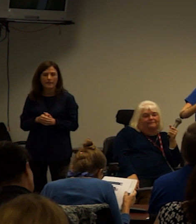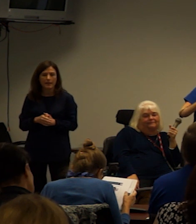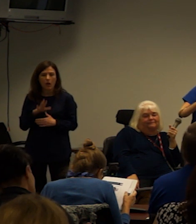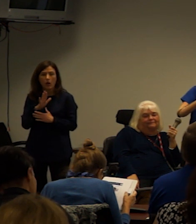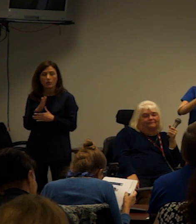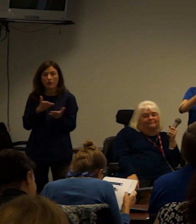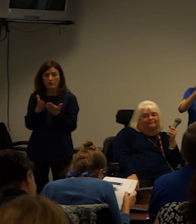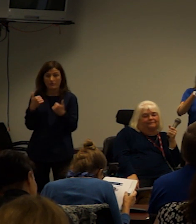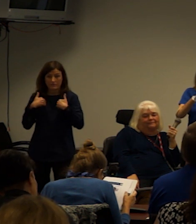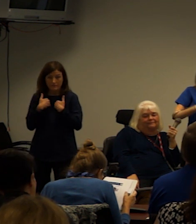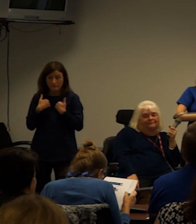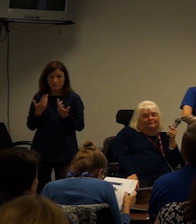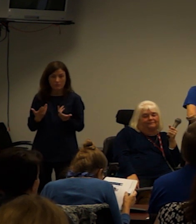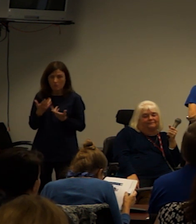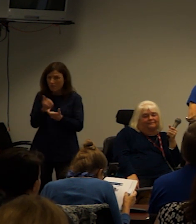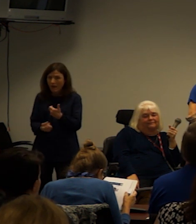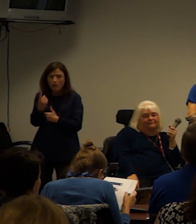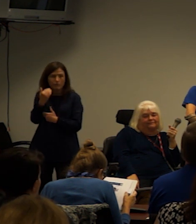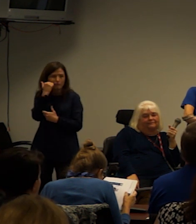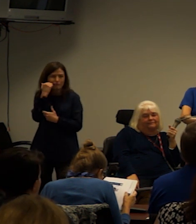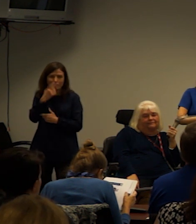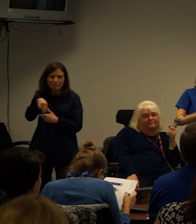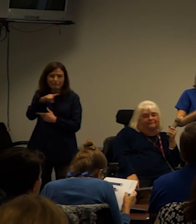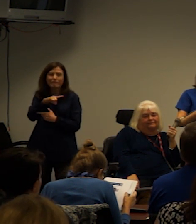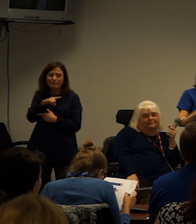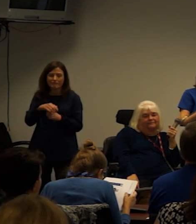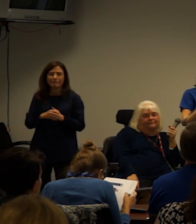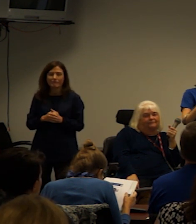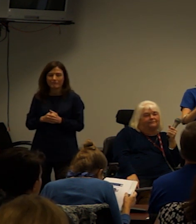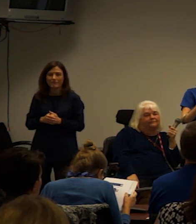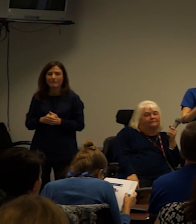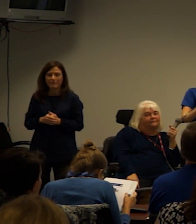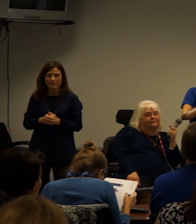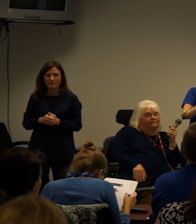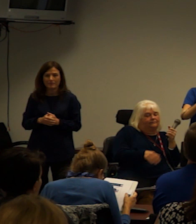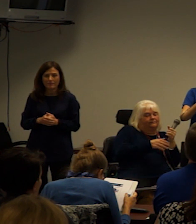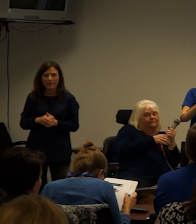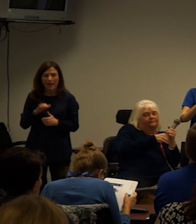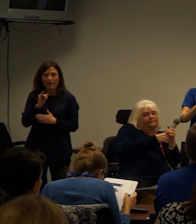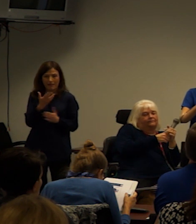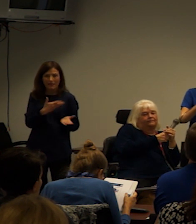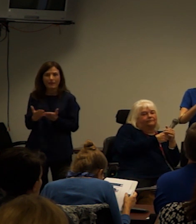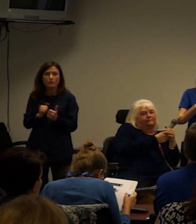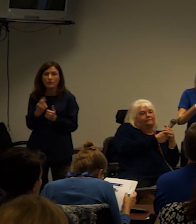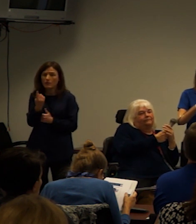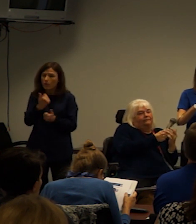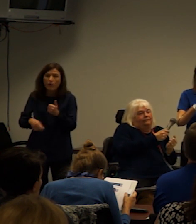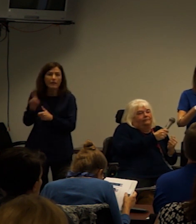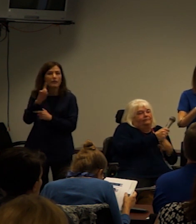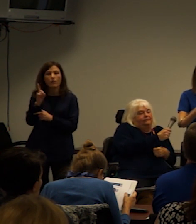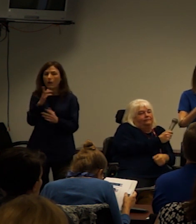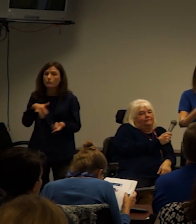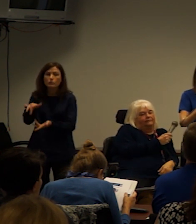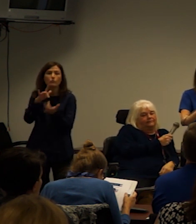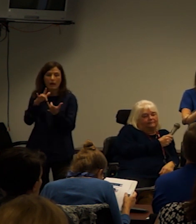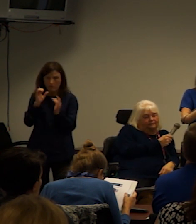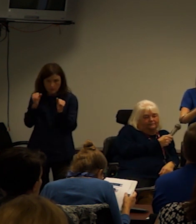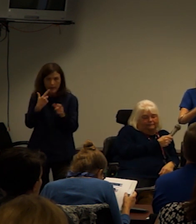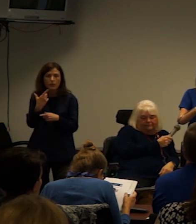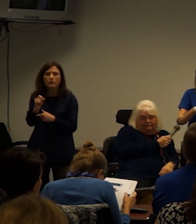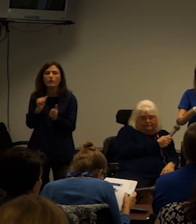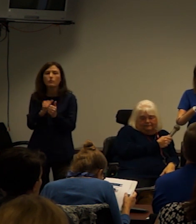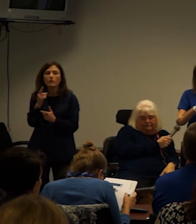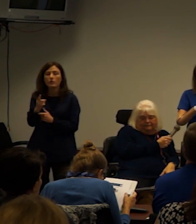Your service animal, as everybody in this room for the most part should know, your service animal can go with you anywhere you go.